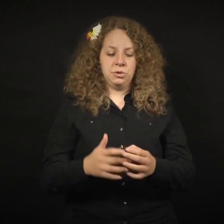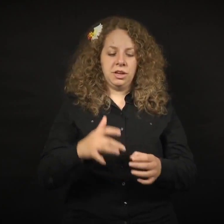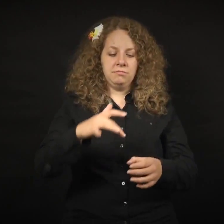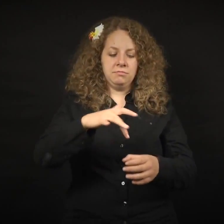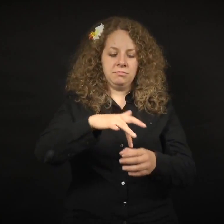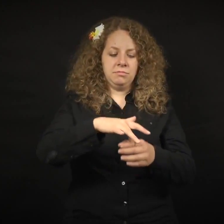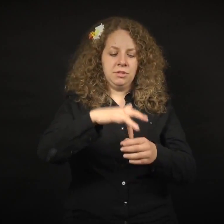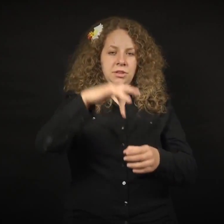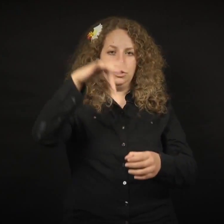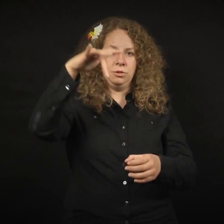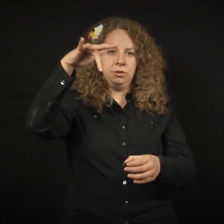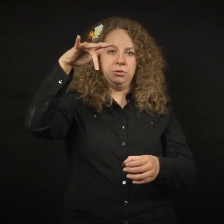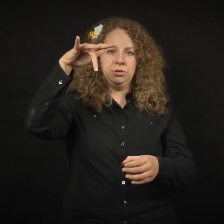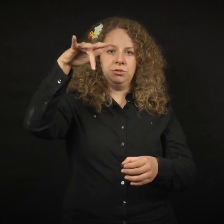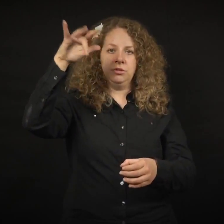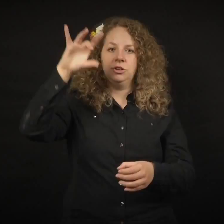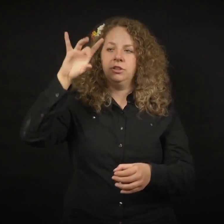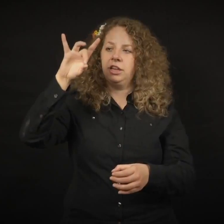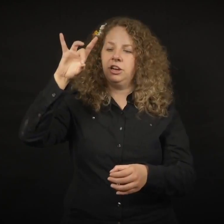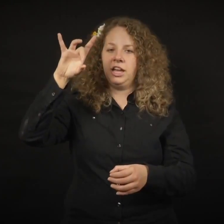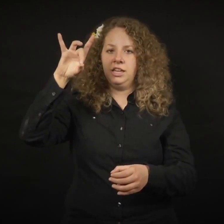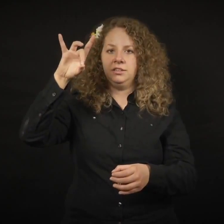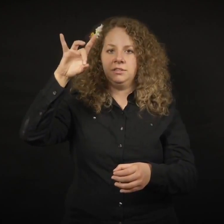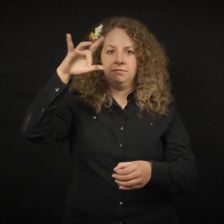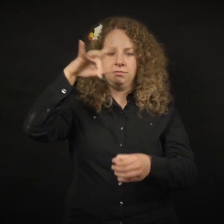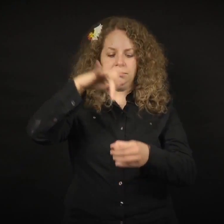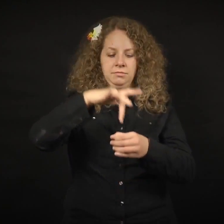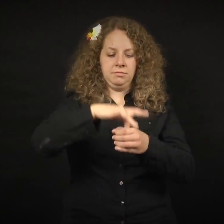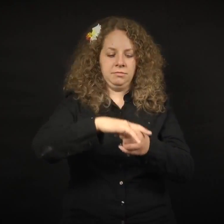Soda. You use like your 8.